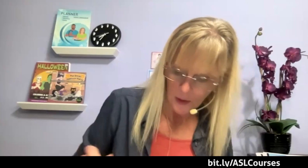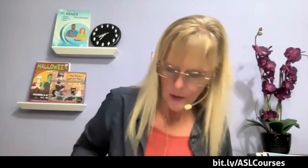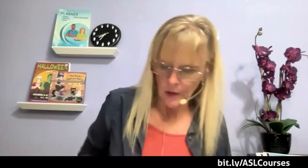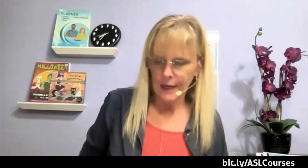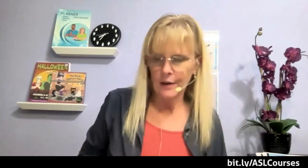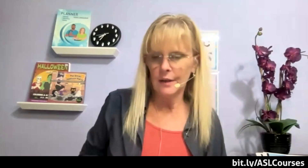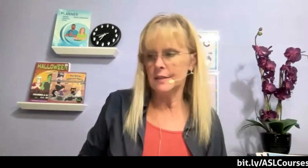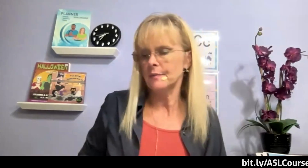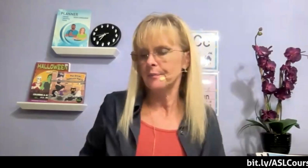Okay, here it is.